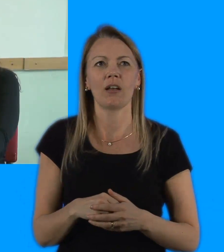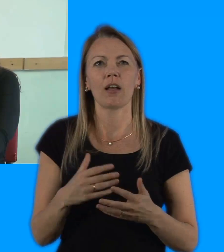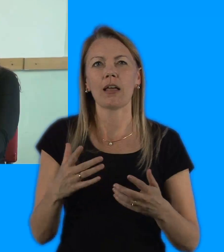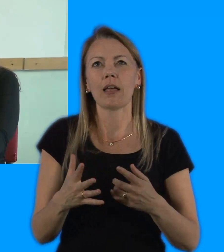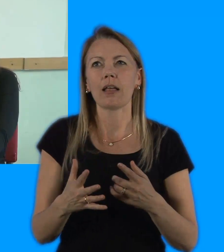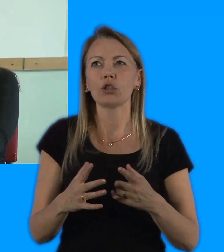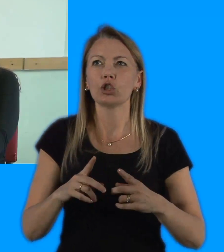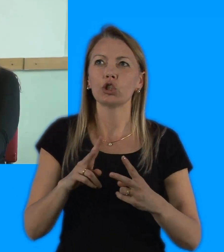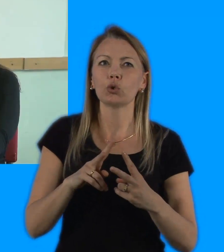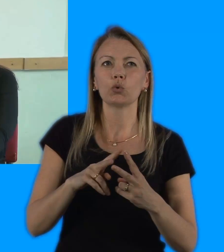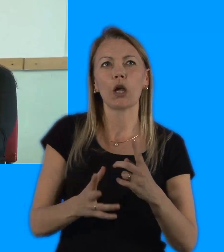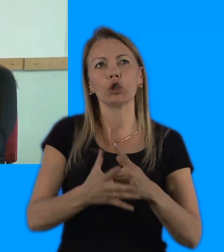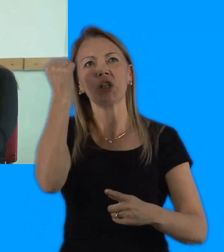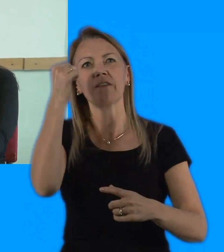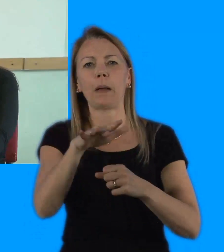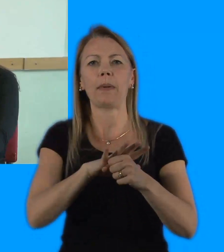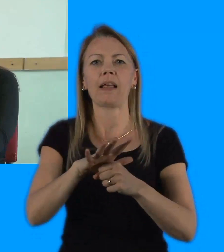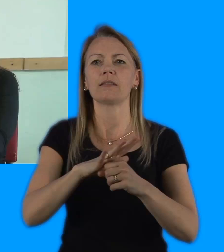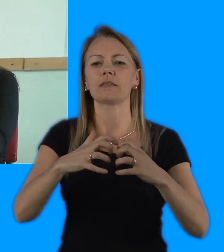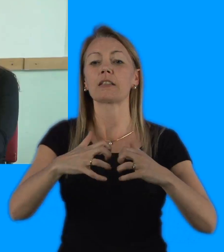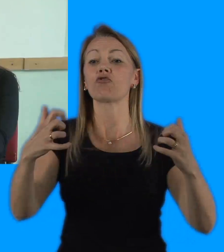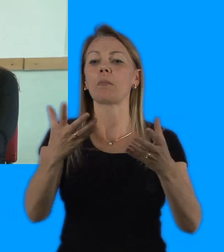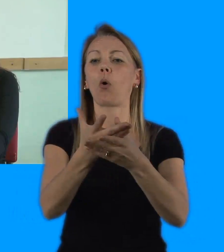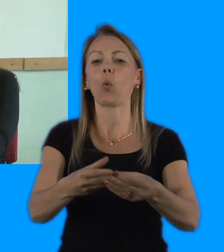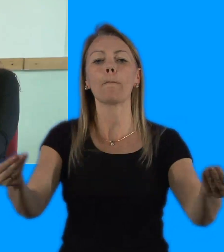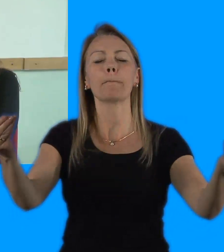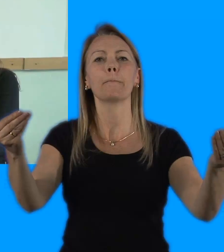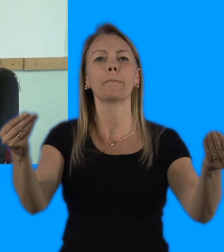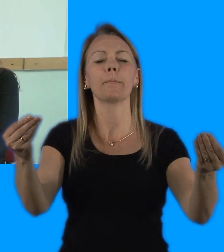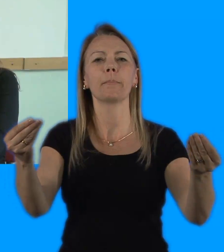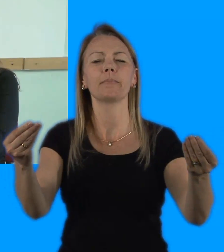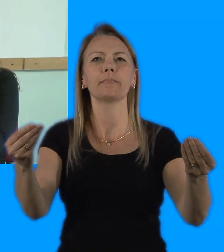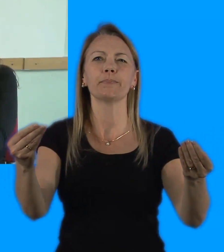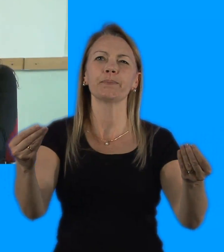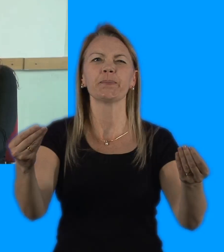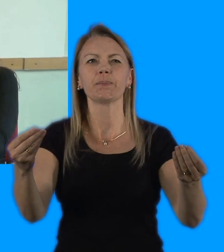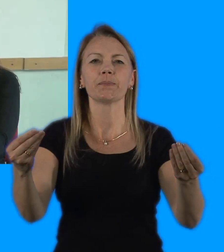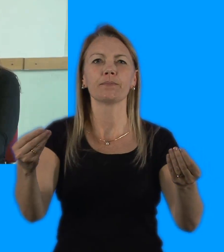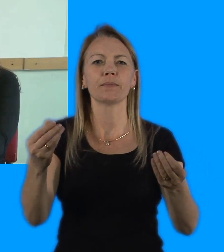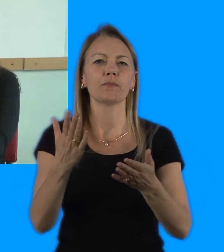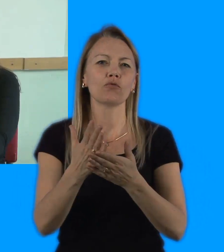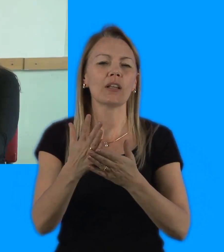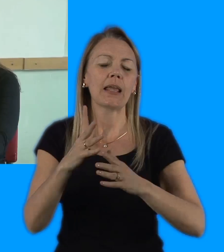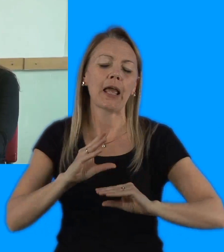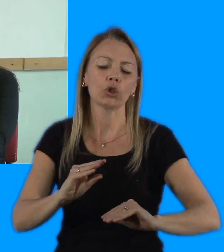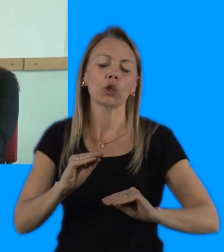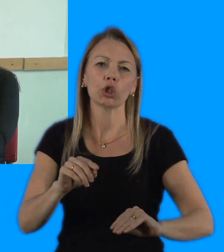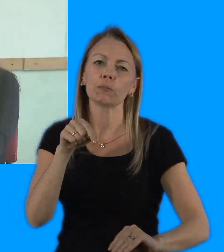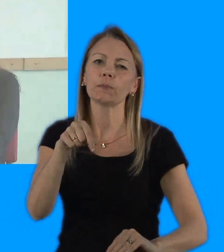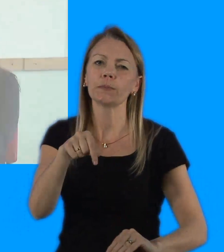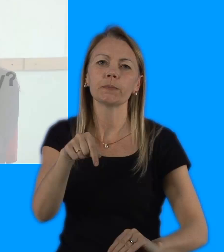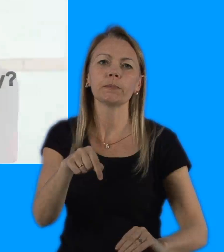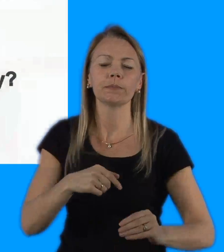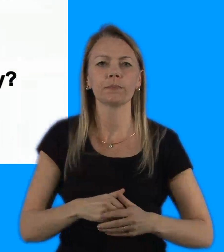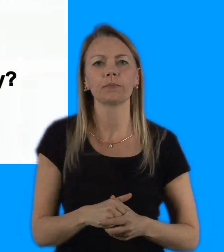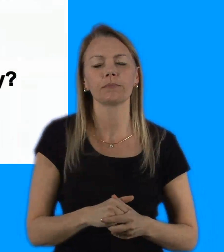In terms of getting to a place where there is no sectarianism, I think it really rests on